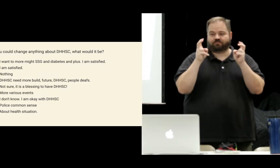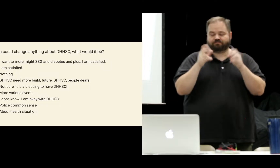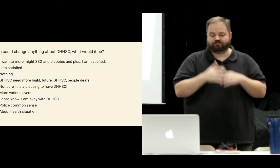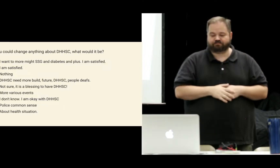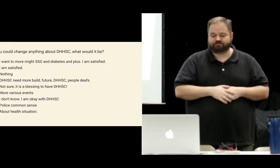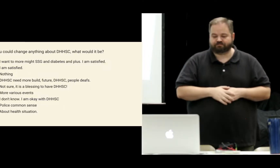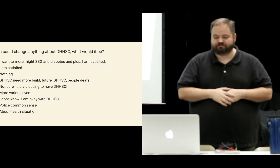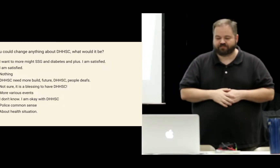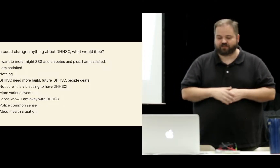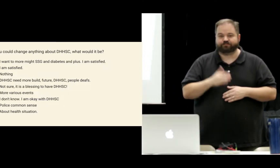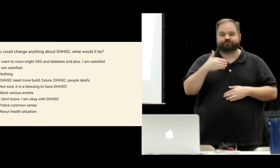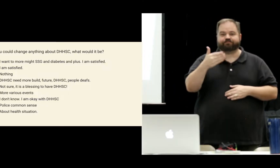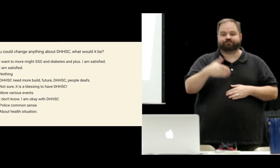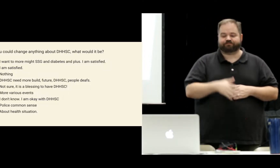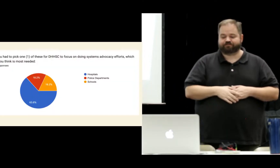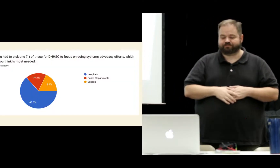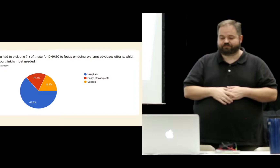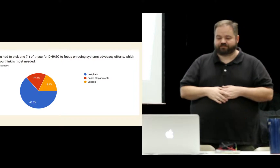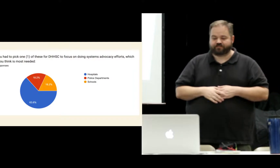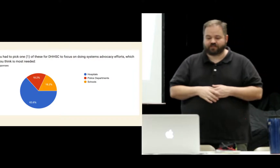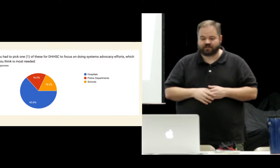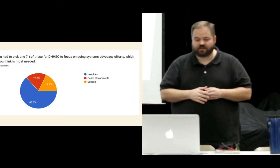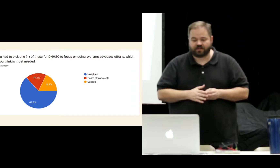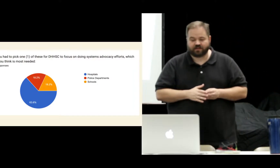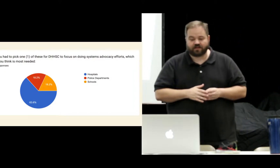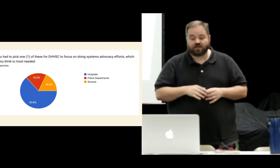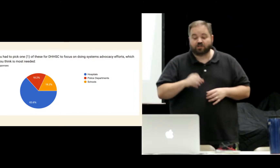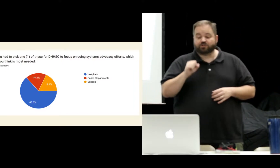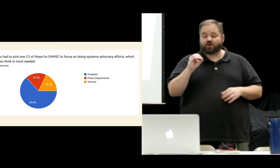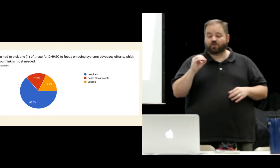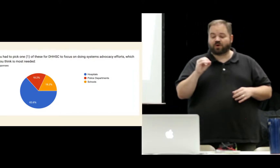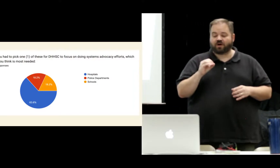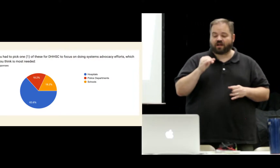And then the other was about health situations.